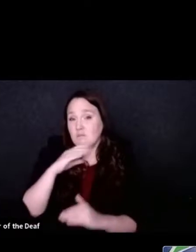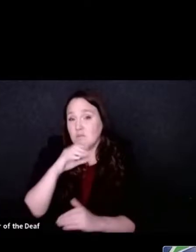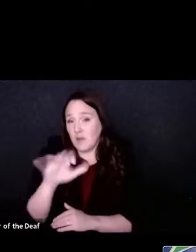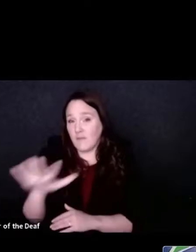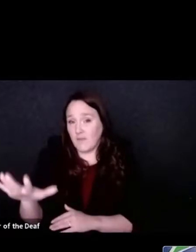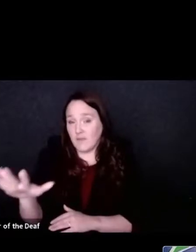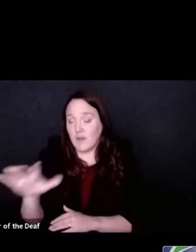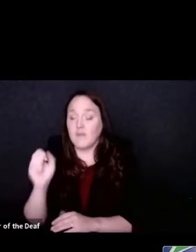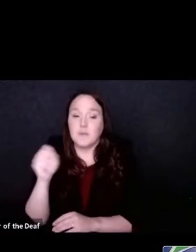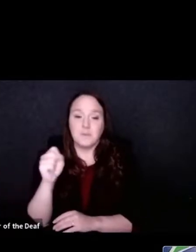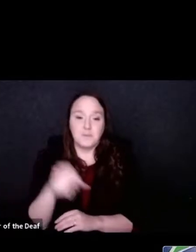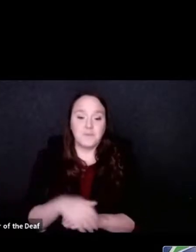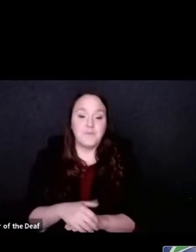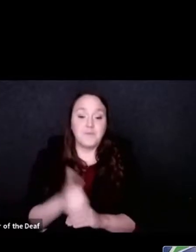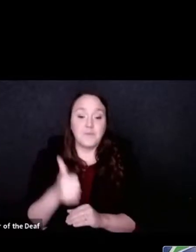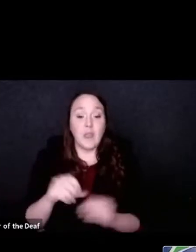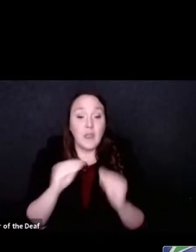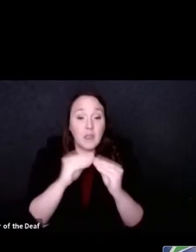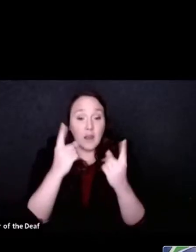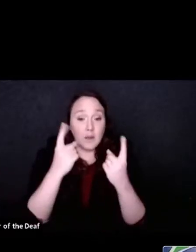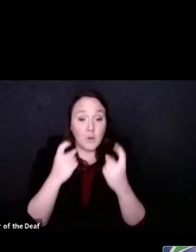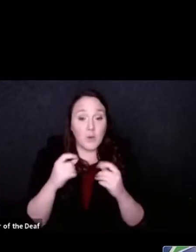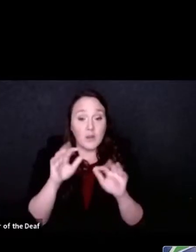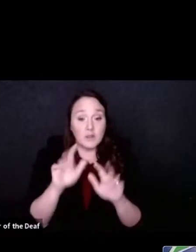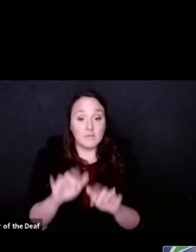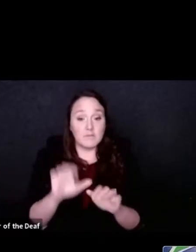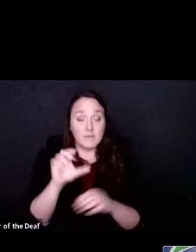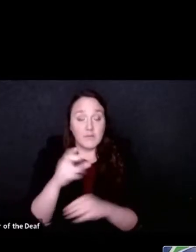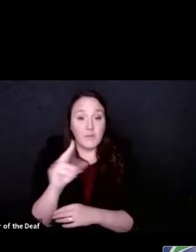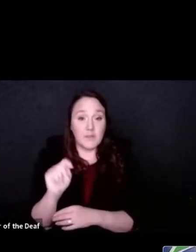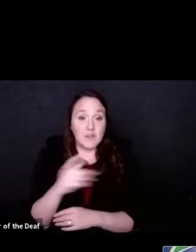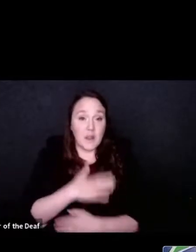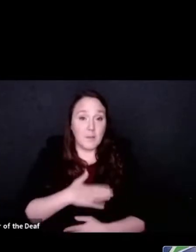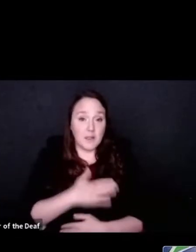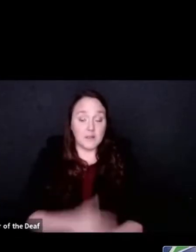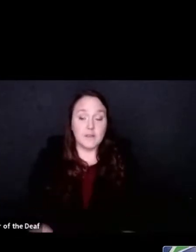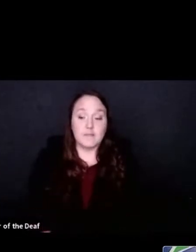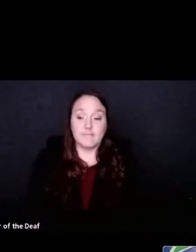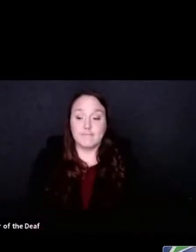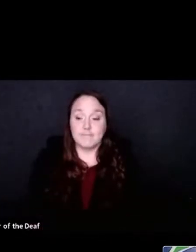If there are any more questions, please submit them to the chat, please.